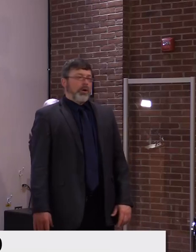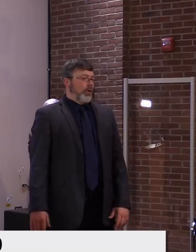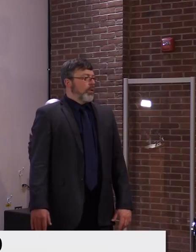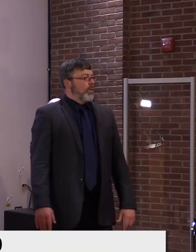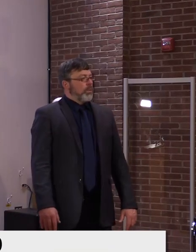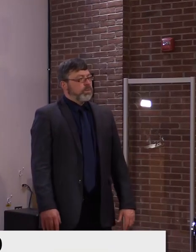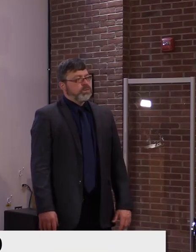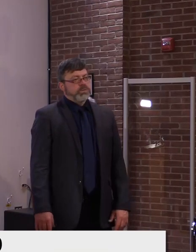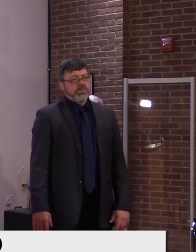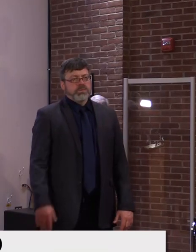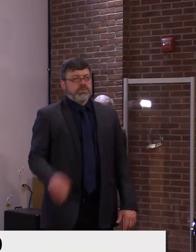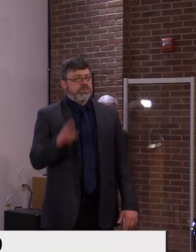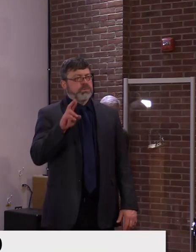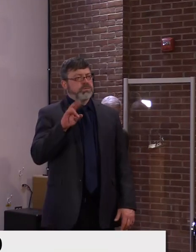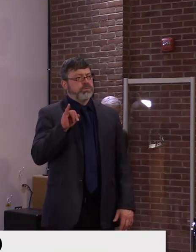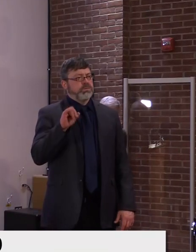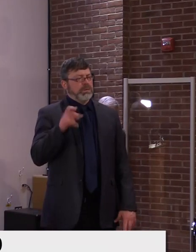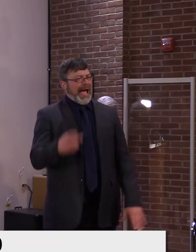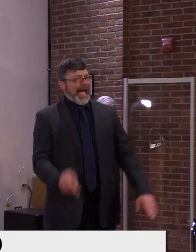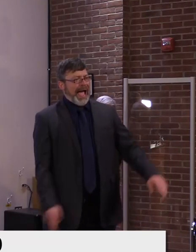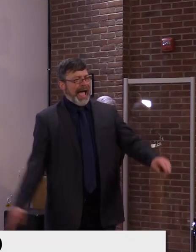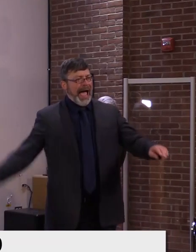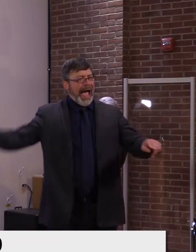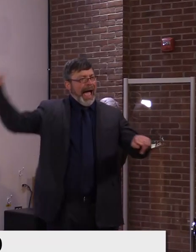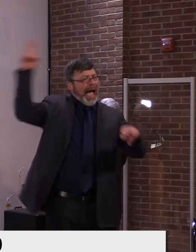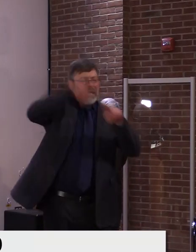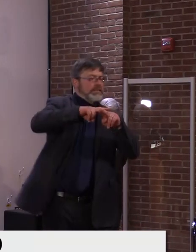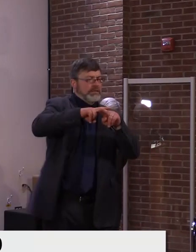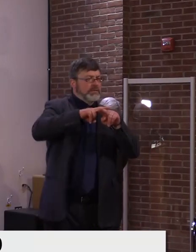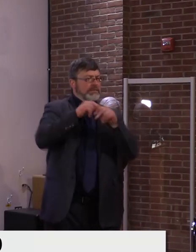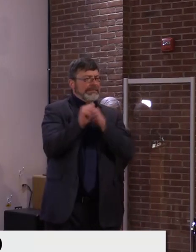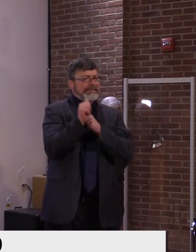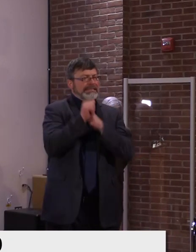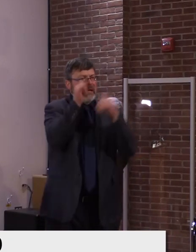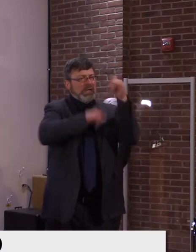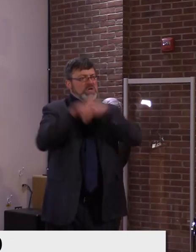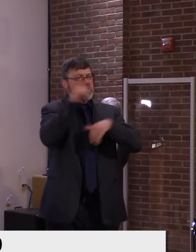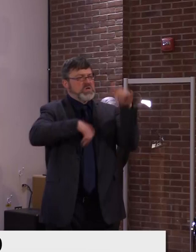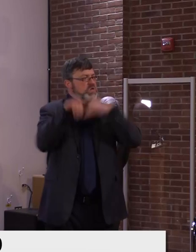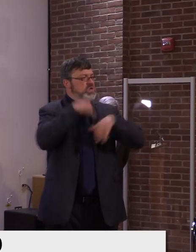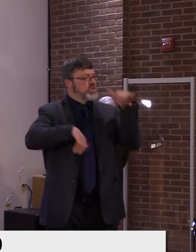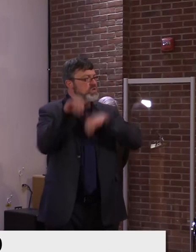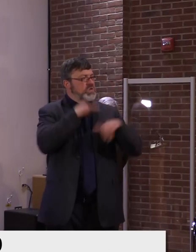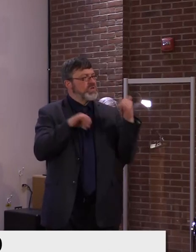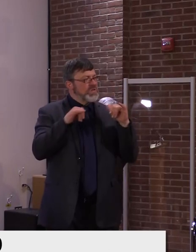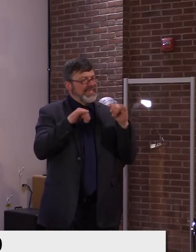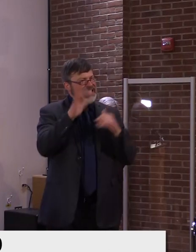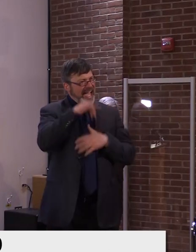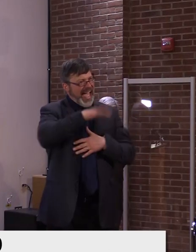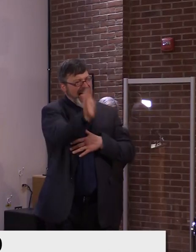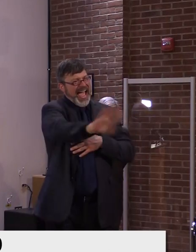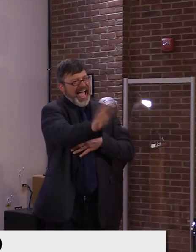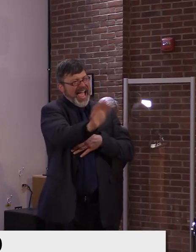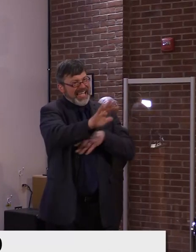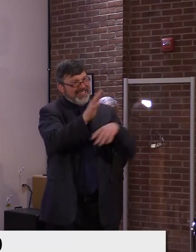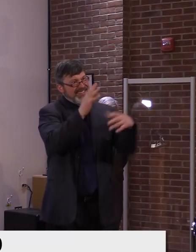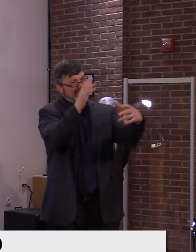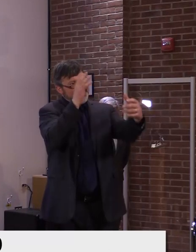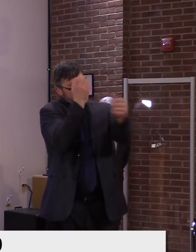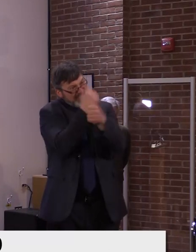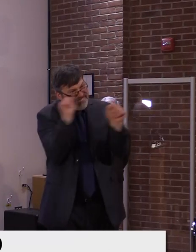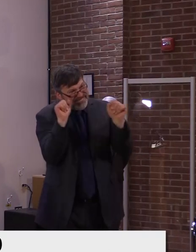that quite clearly. And if, as long as the blood clot risk is not significant with these other